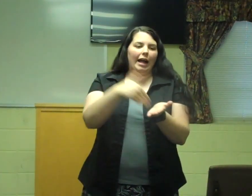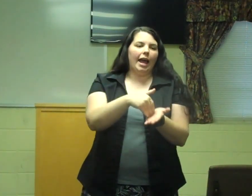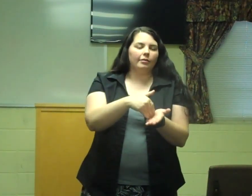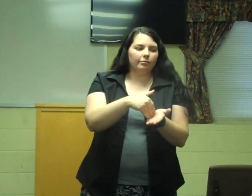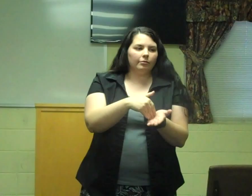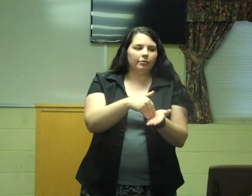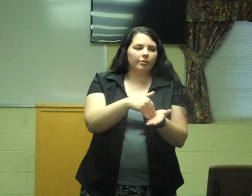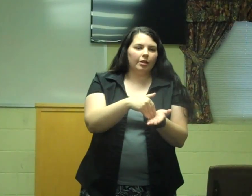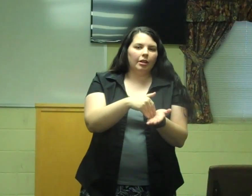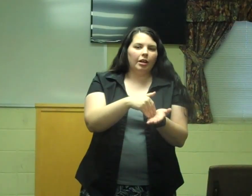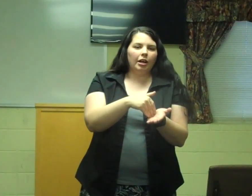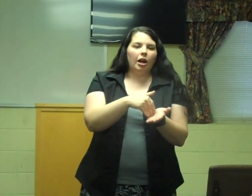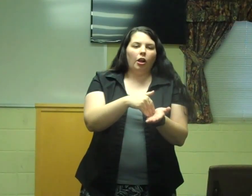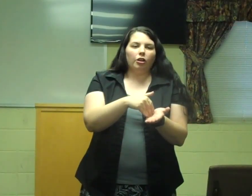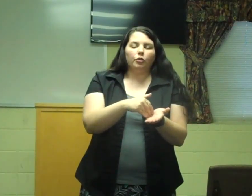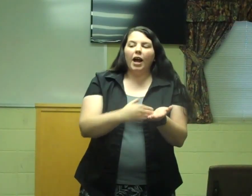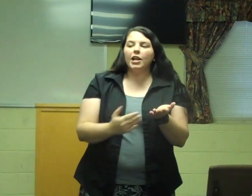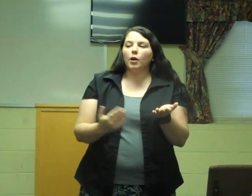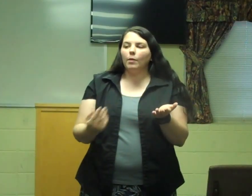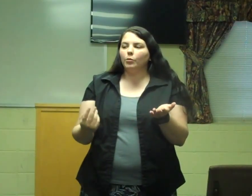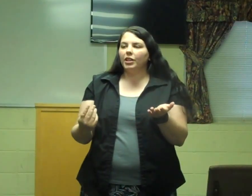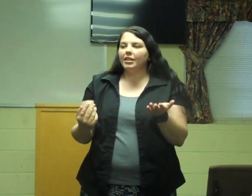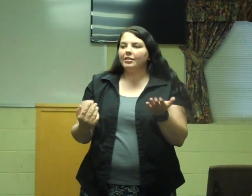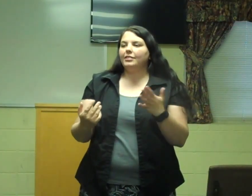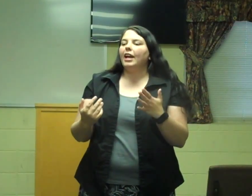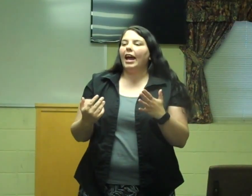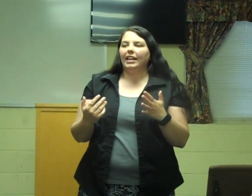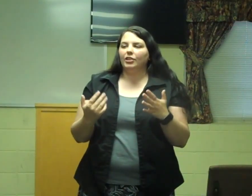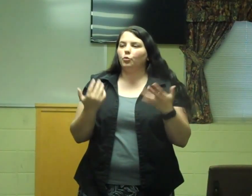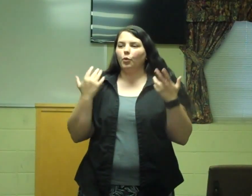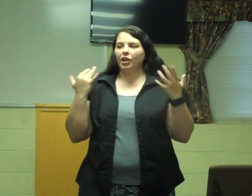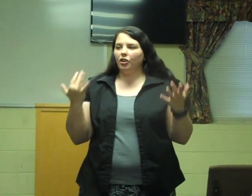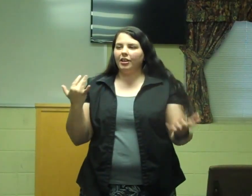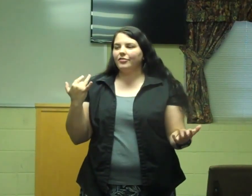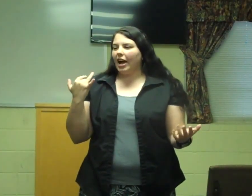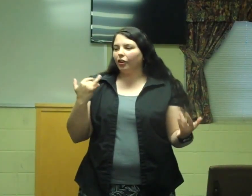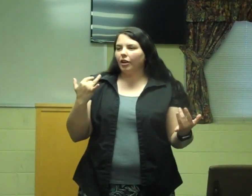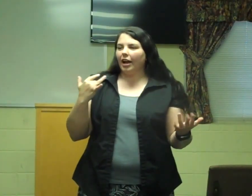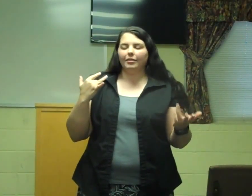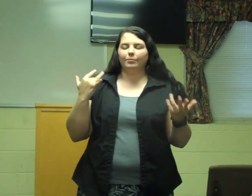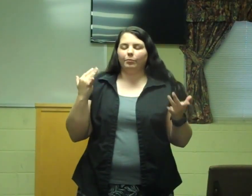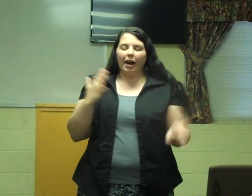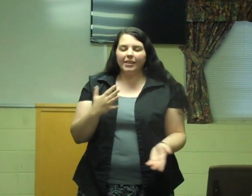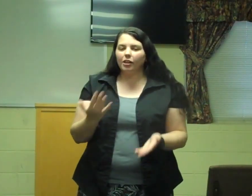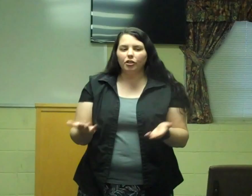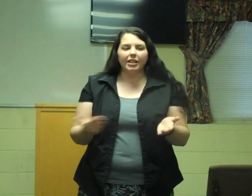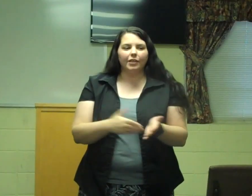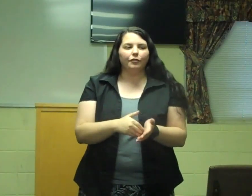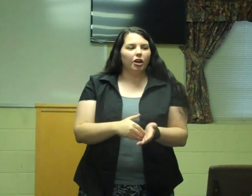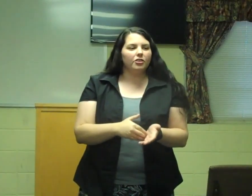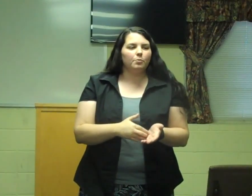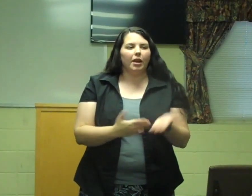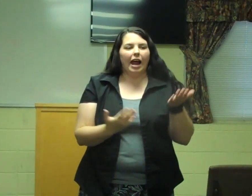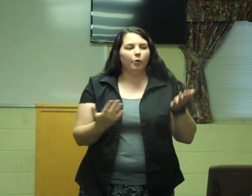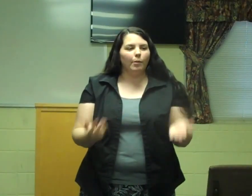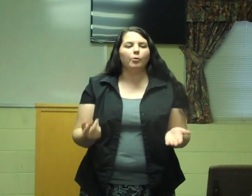again. The way to remember this, and it's weird because I think I learned again first, but I remember